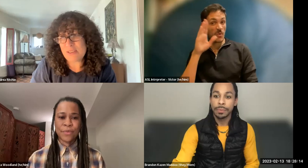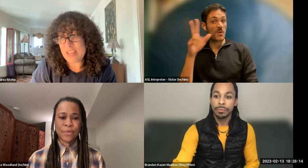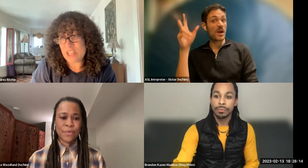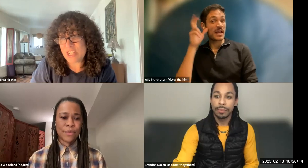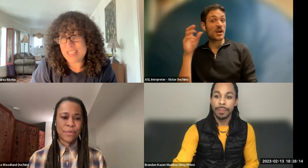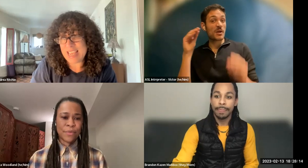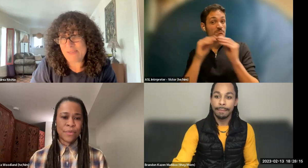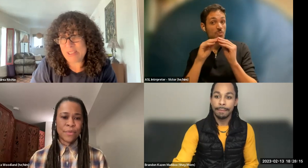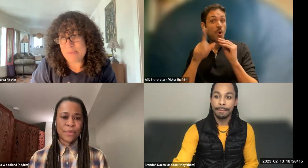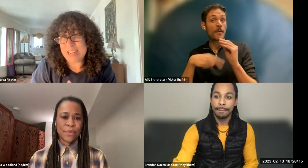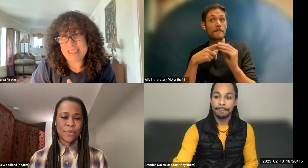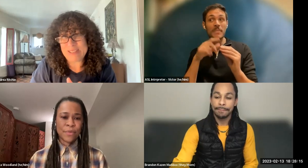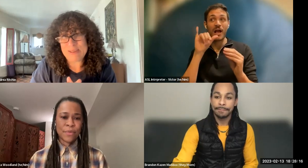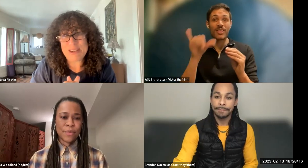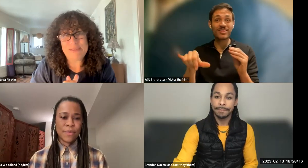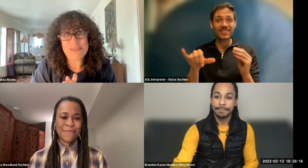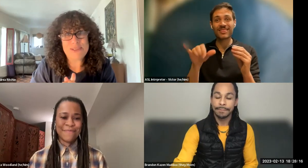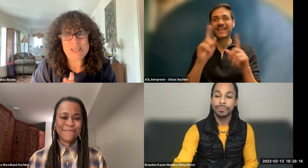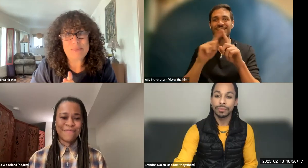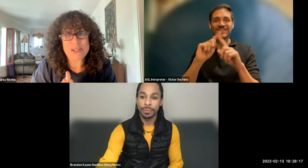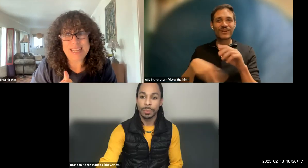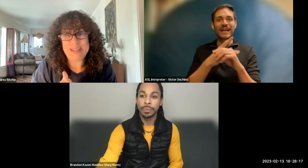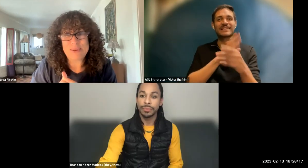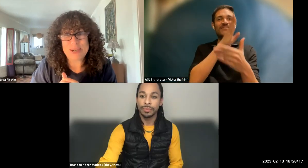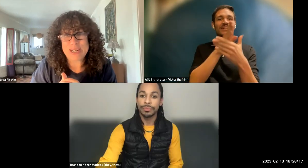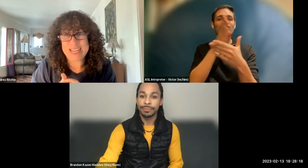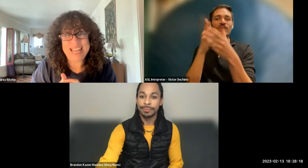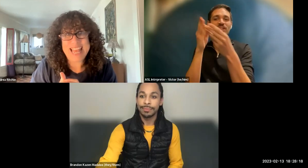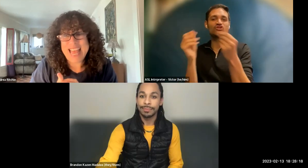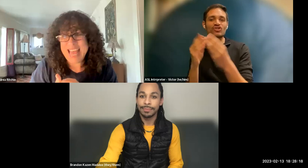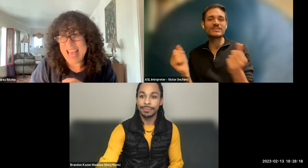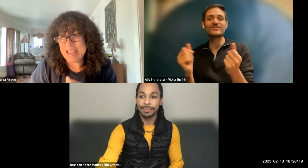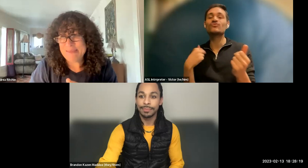of those interventions after the break. So grateful for this book and your work.